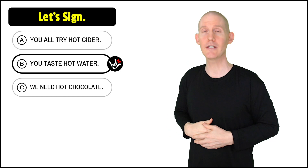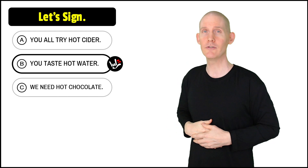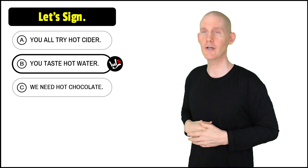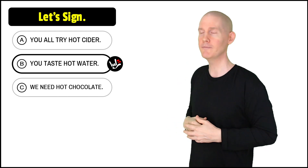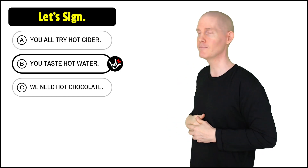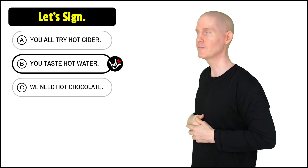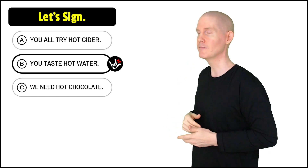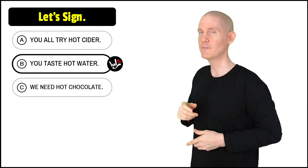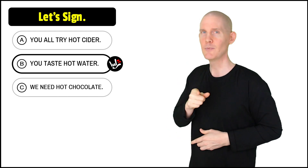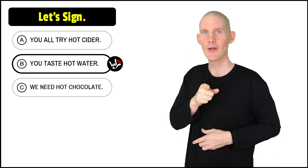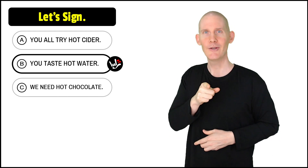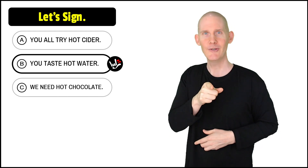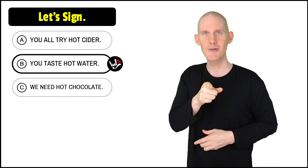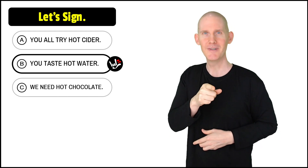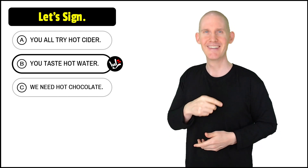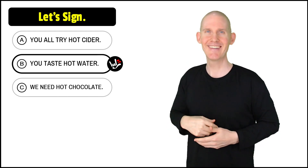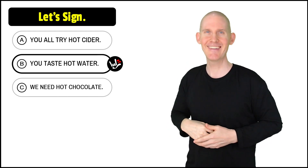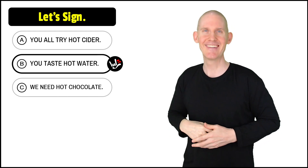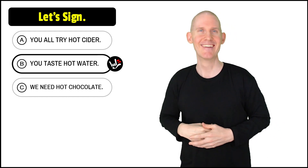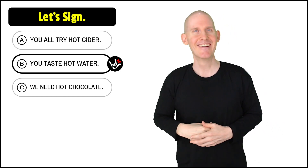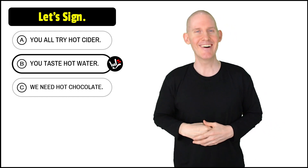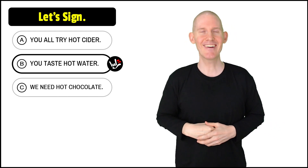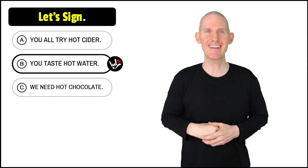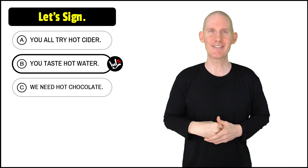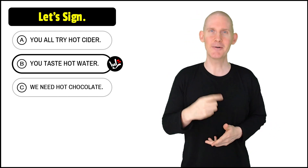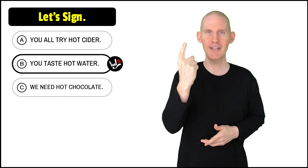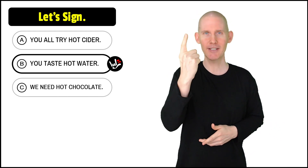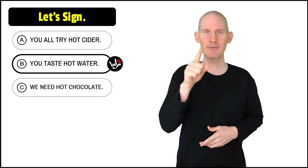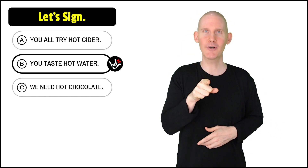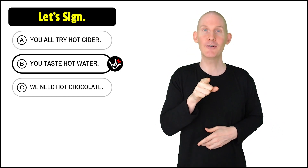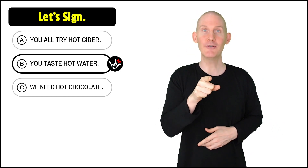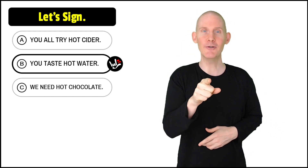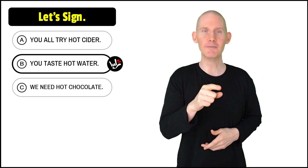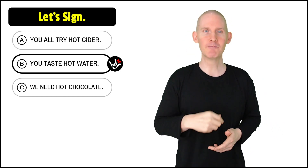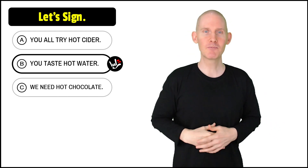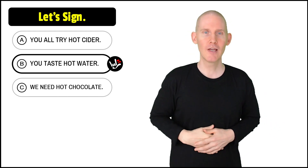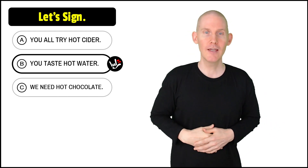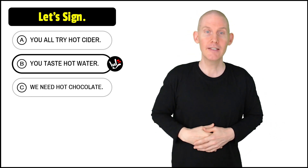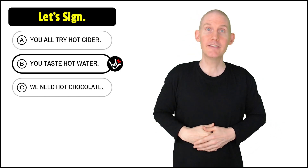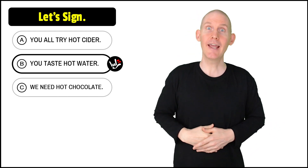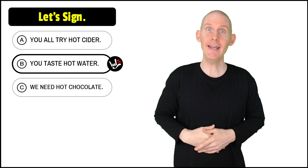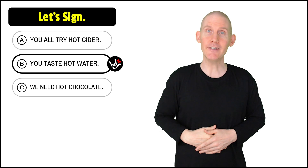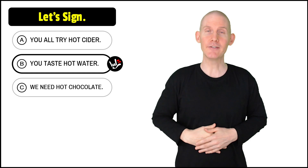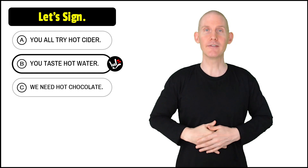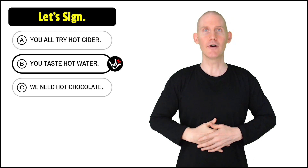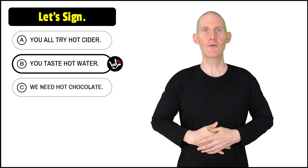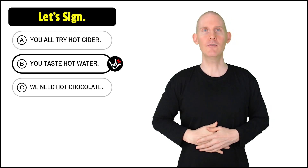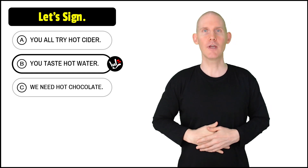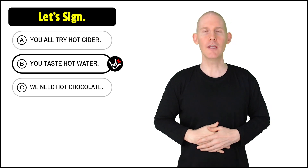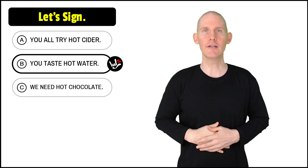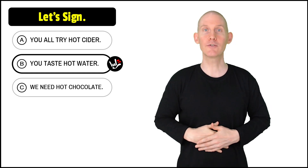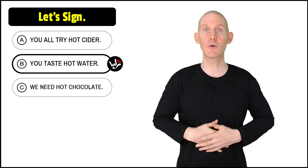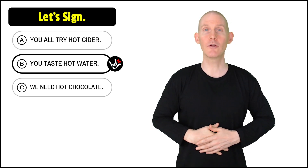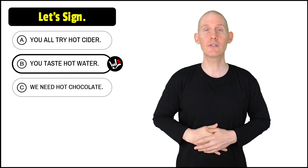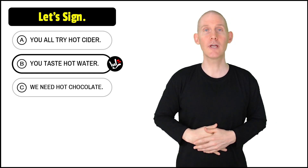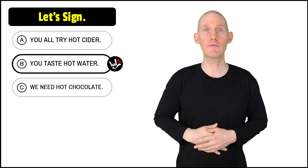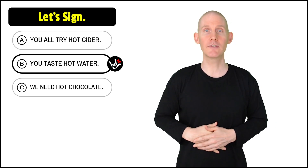right? You. Okay, so index finger, you. Taste. Okay, here's what it looks like for